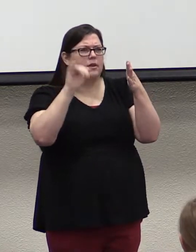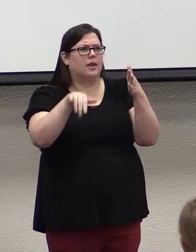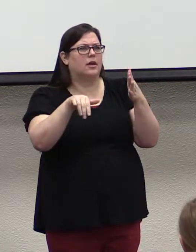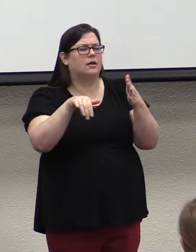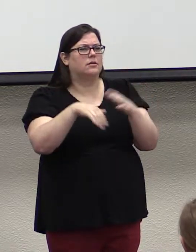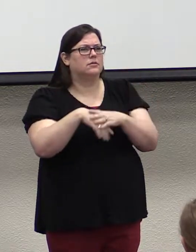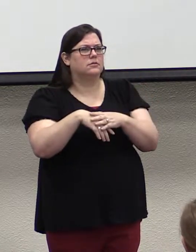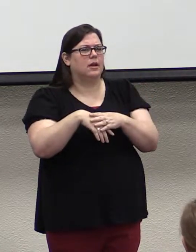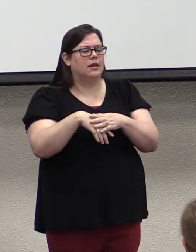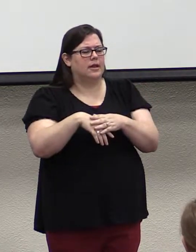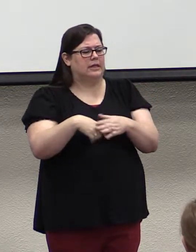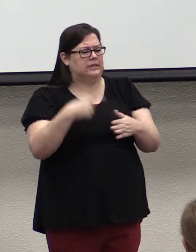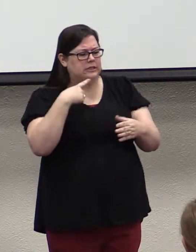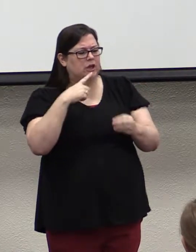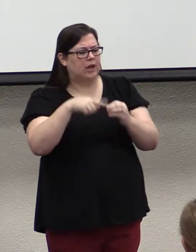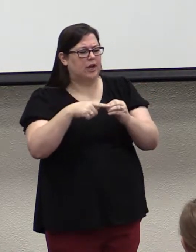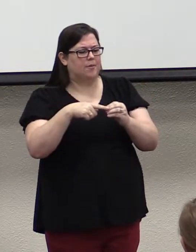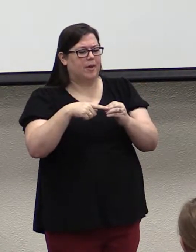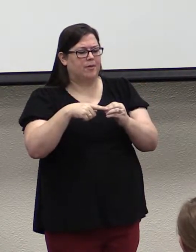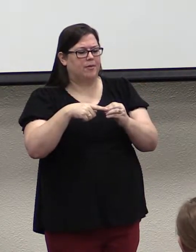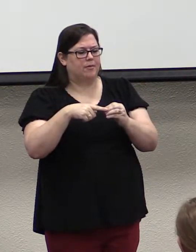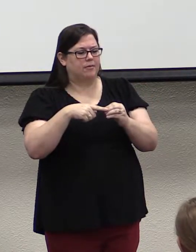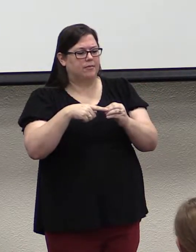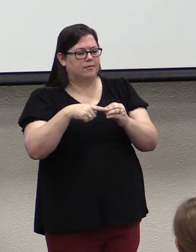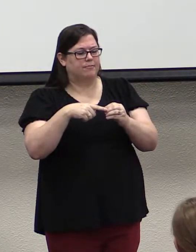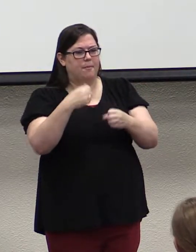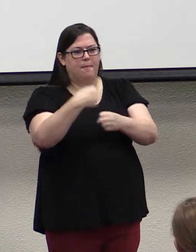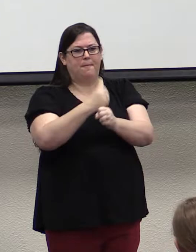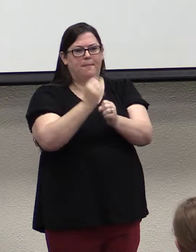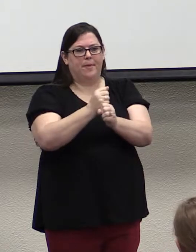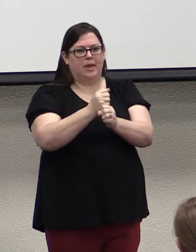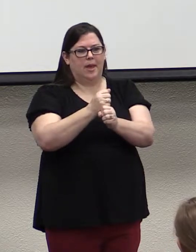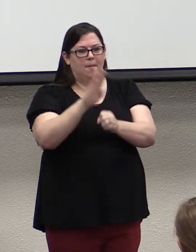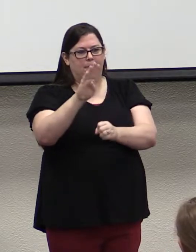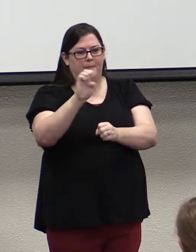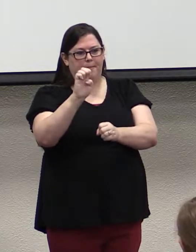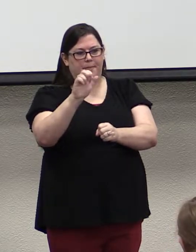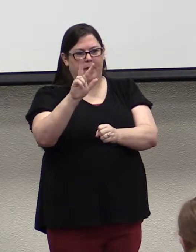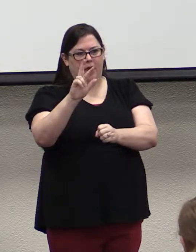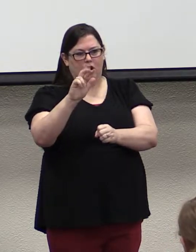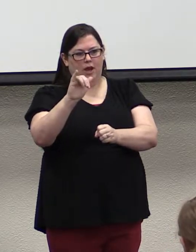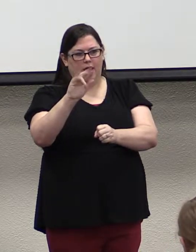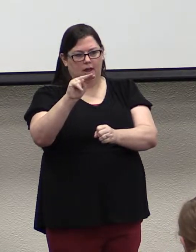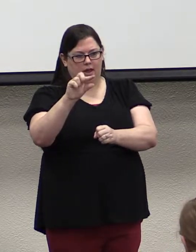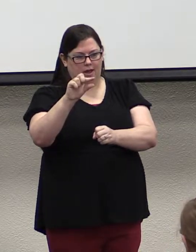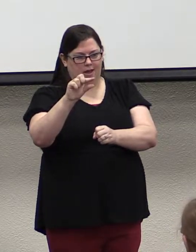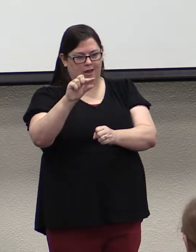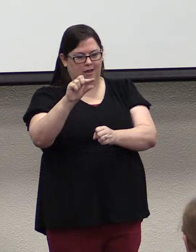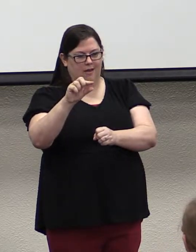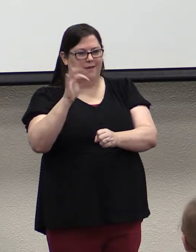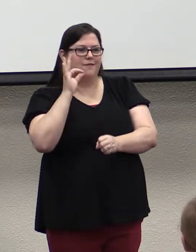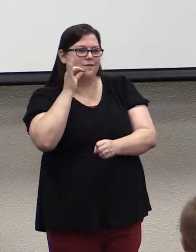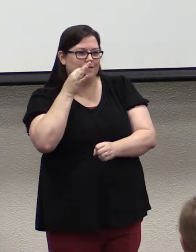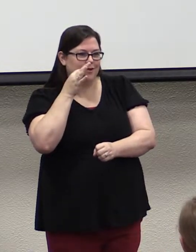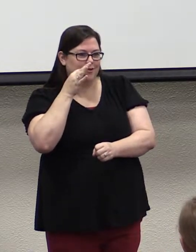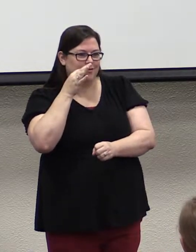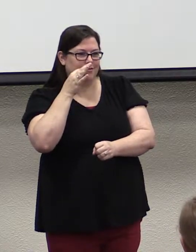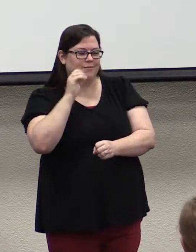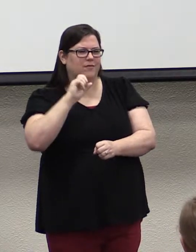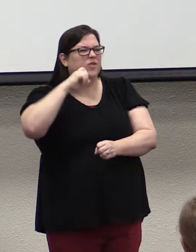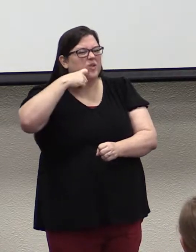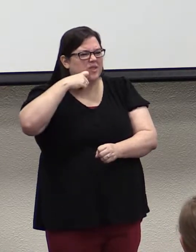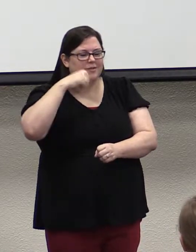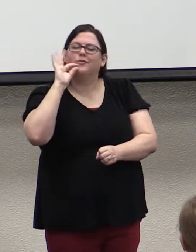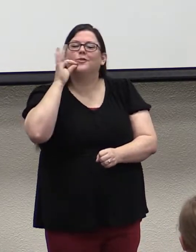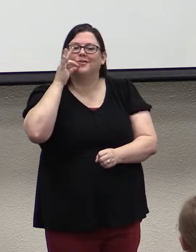is talking about bearing fruit. I'm not really going to focus on that in the main body of my sermon. I think it's worth talking about